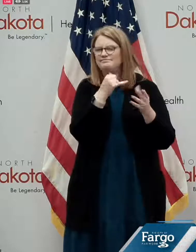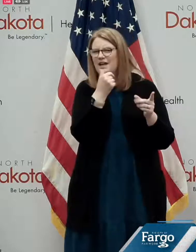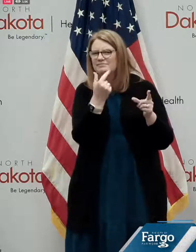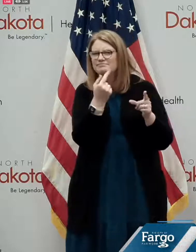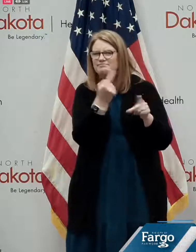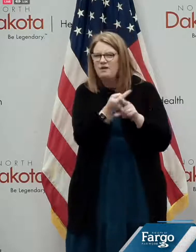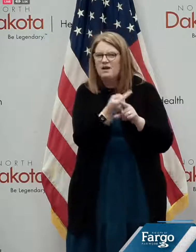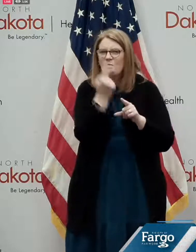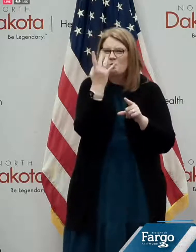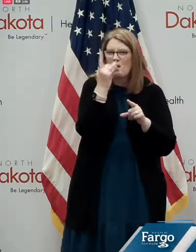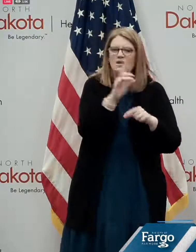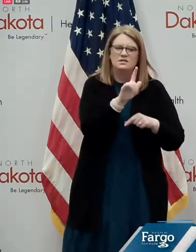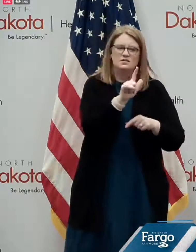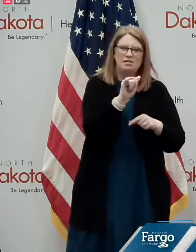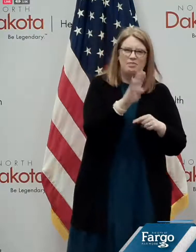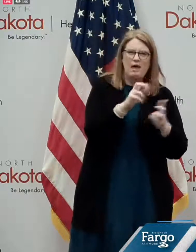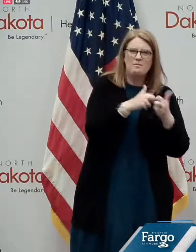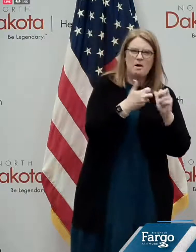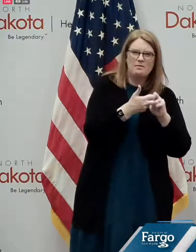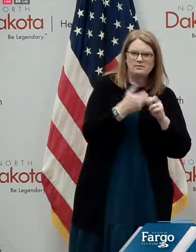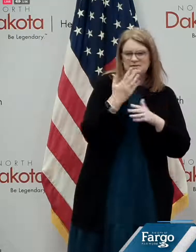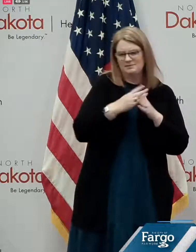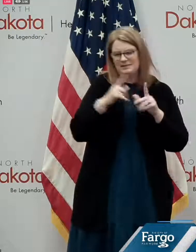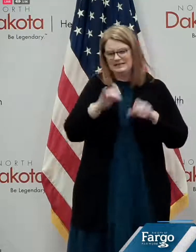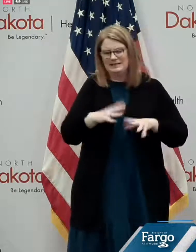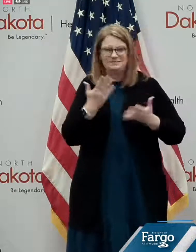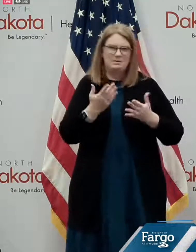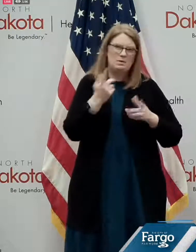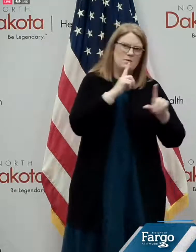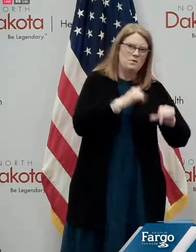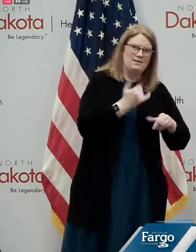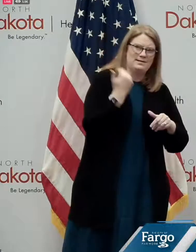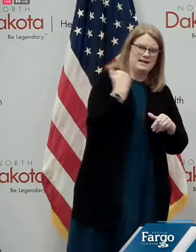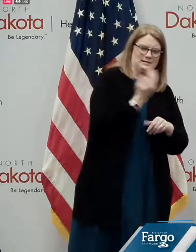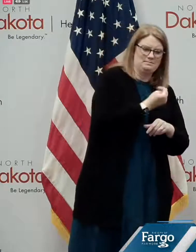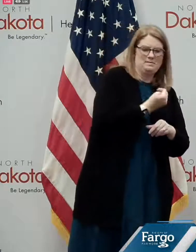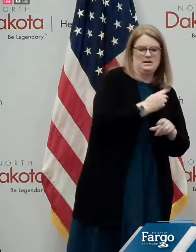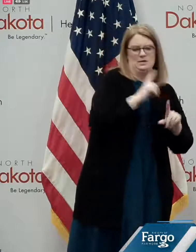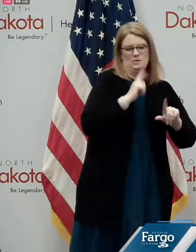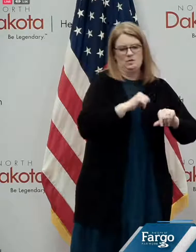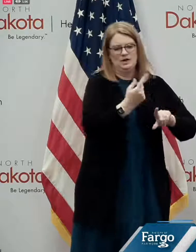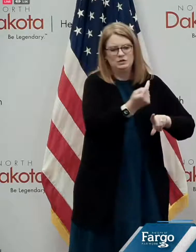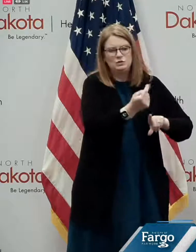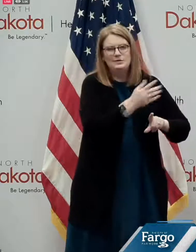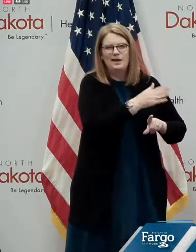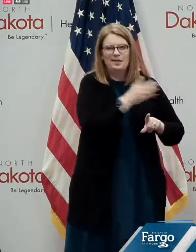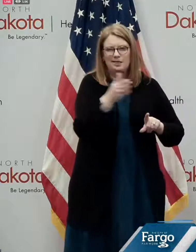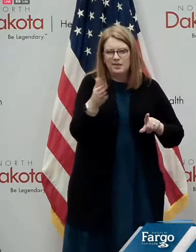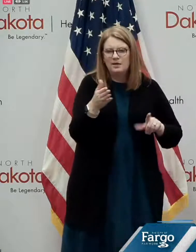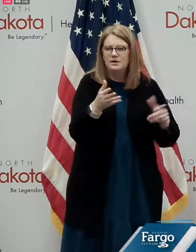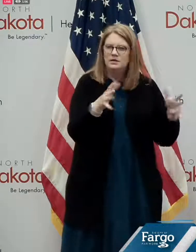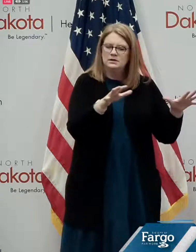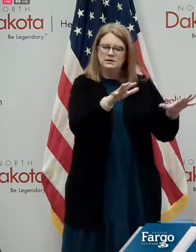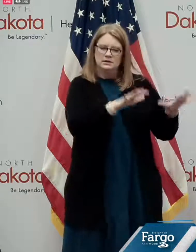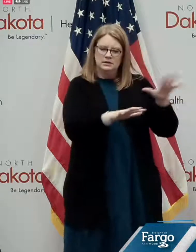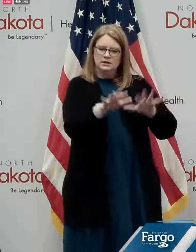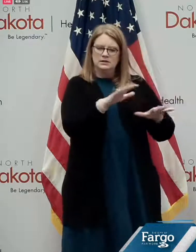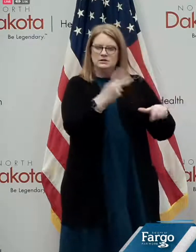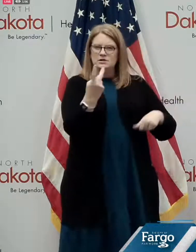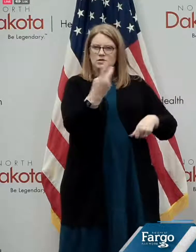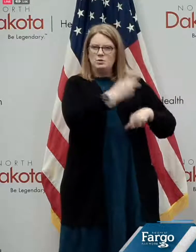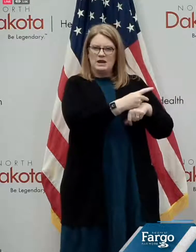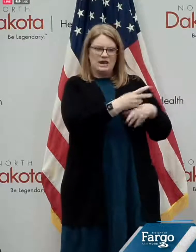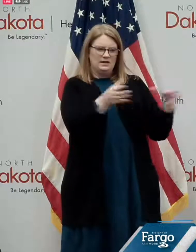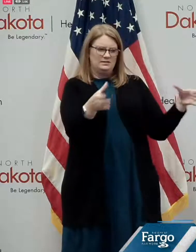down that had to be overcome. So some of the tests that might have been reported last Monday got reported on Tuesday. So we're looking at those as 2 days of